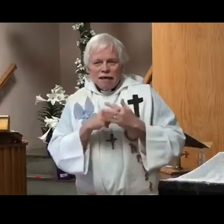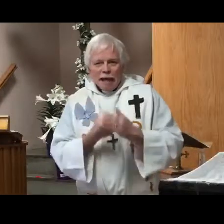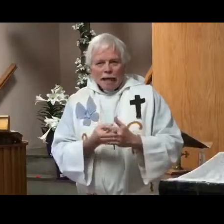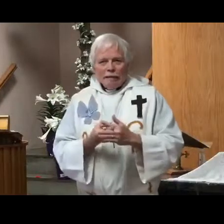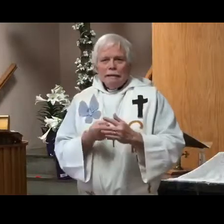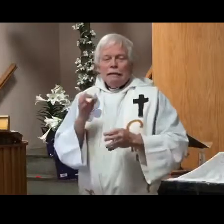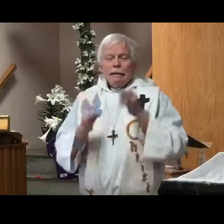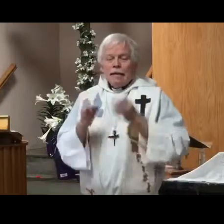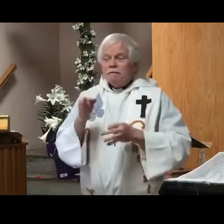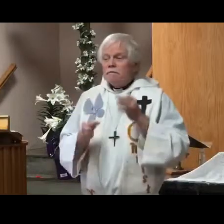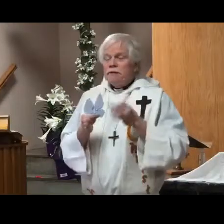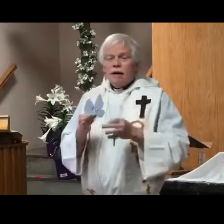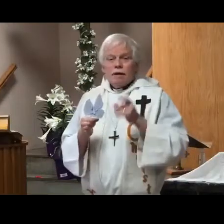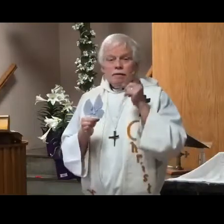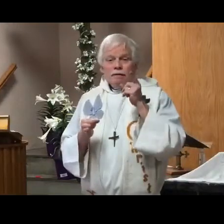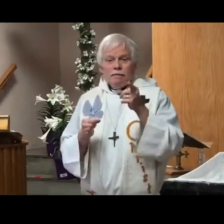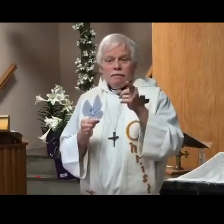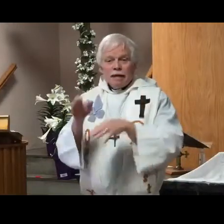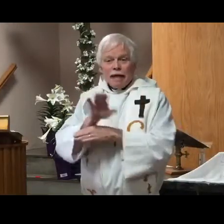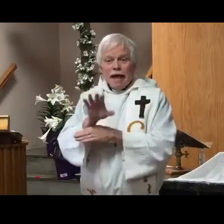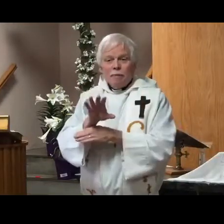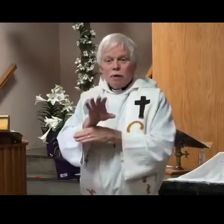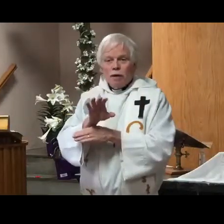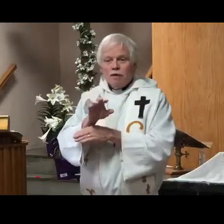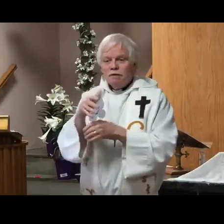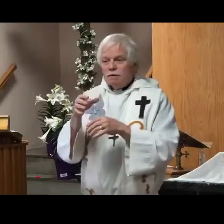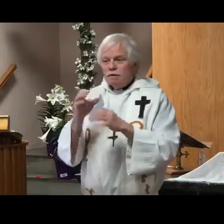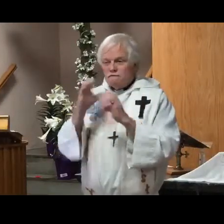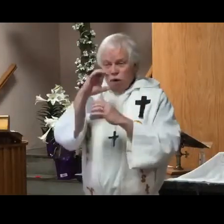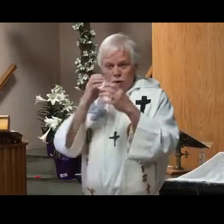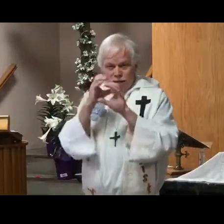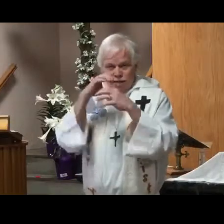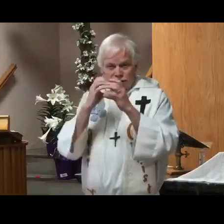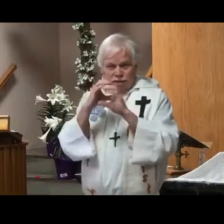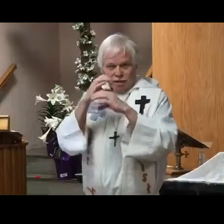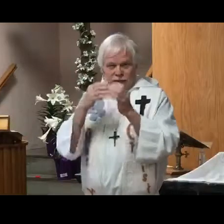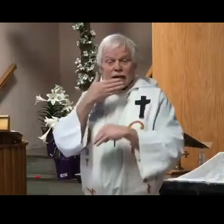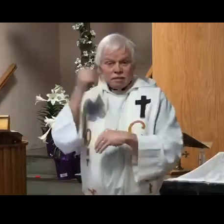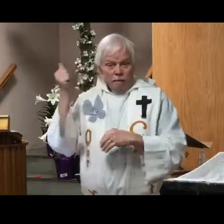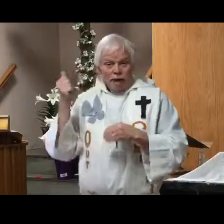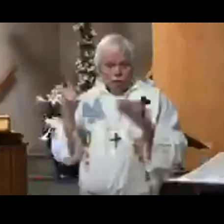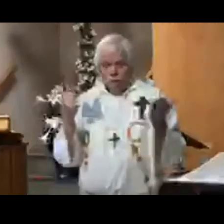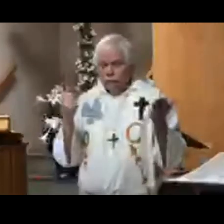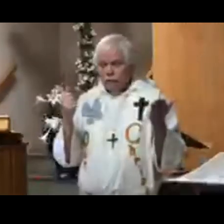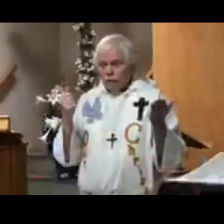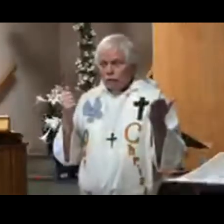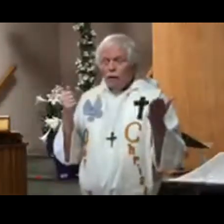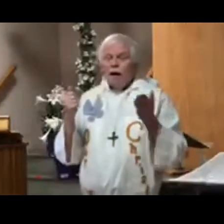before I begin, if the camera focus is